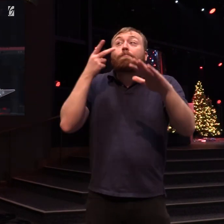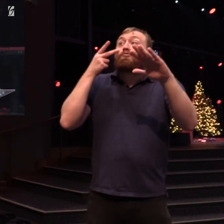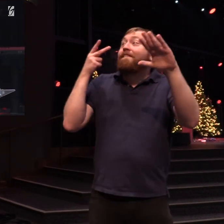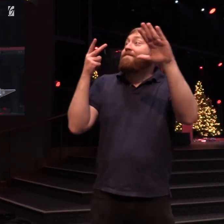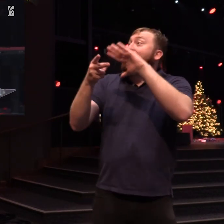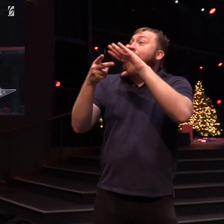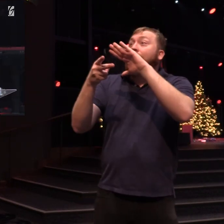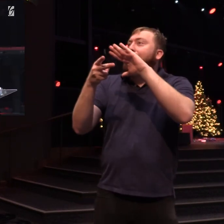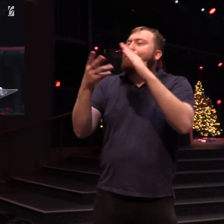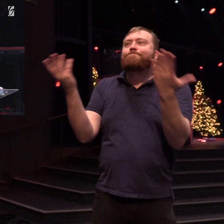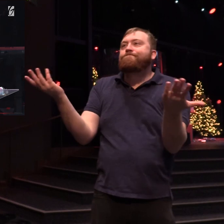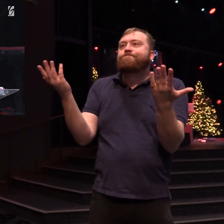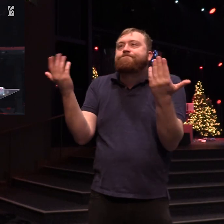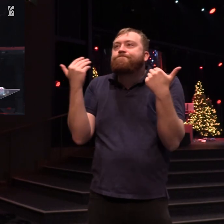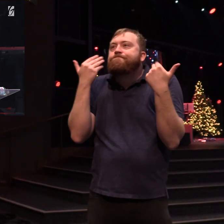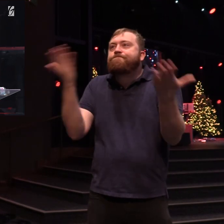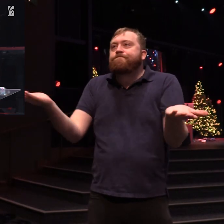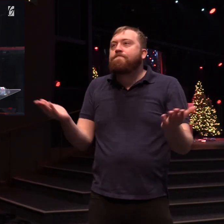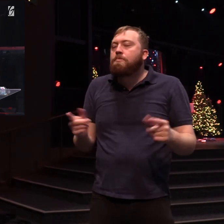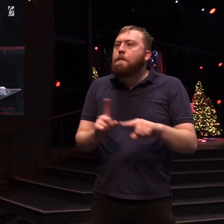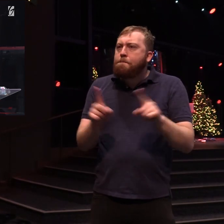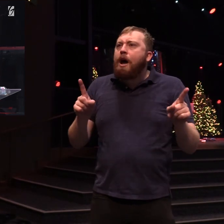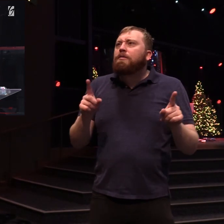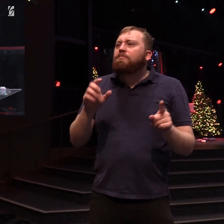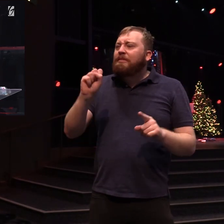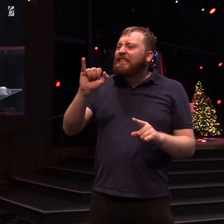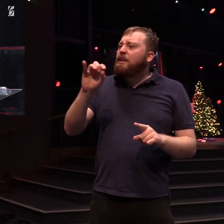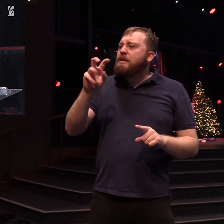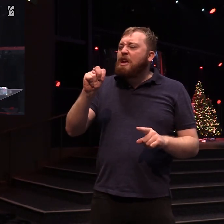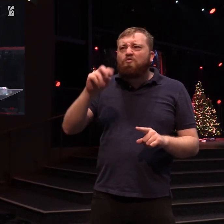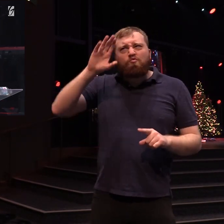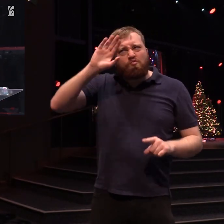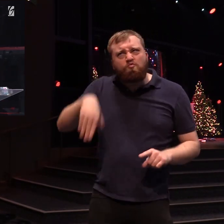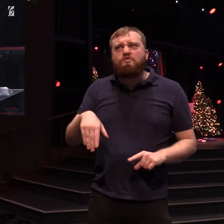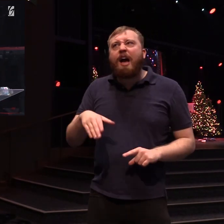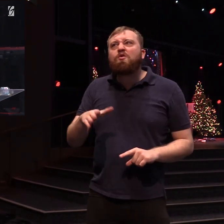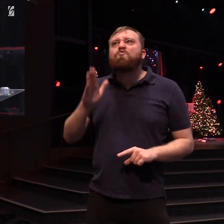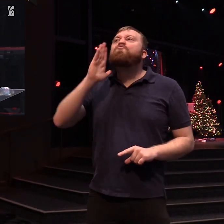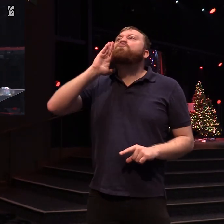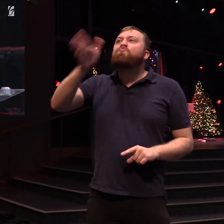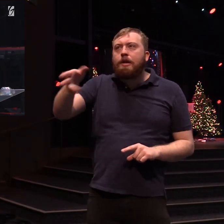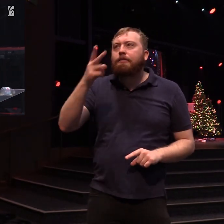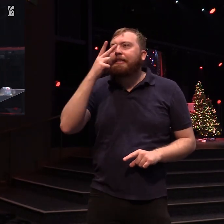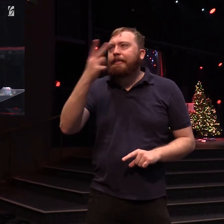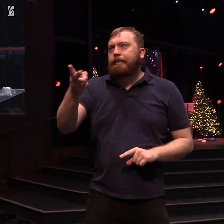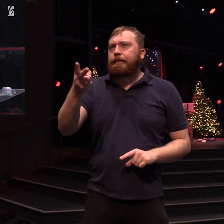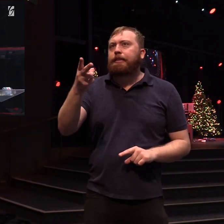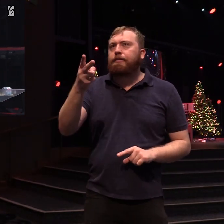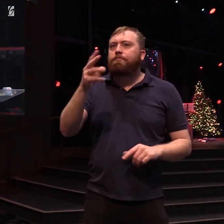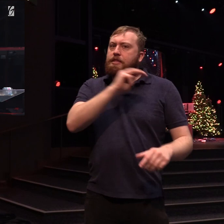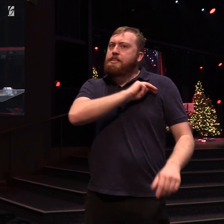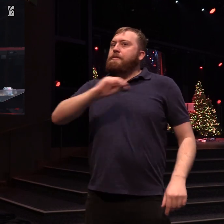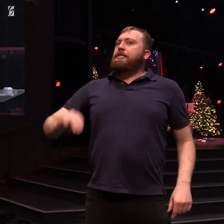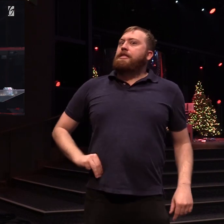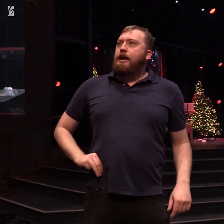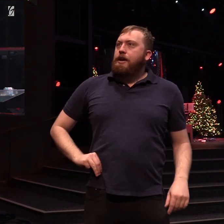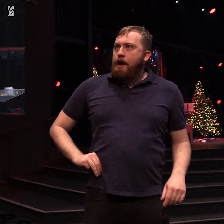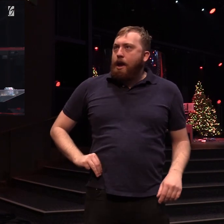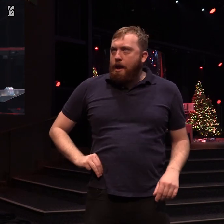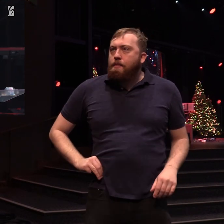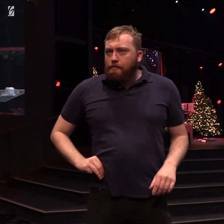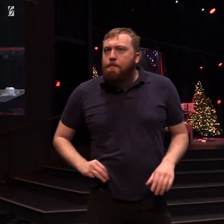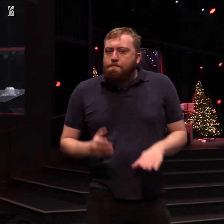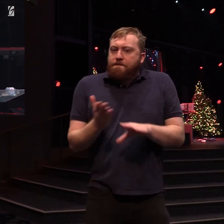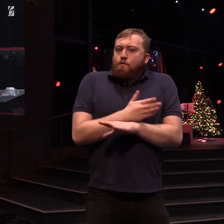he knew that Simeon knew that he would not die until he saw the coming of the